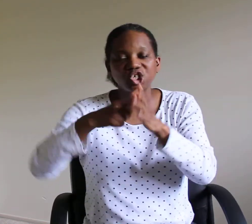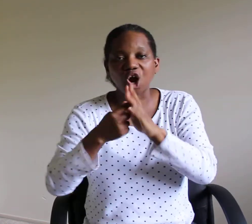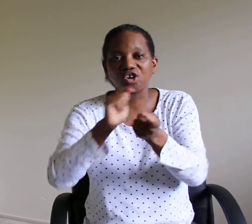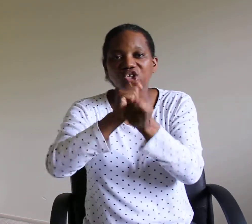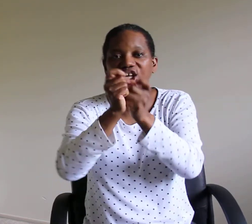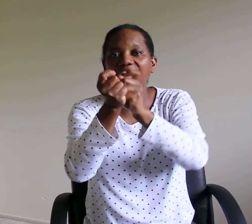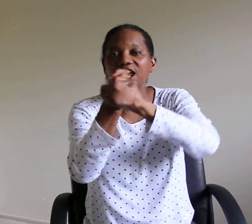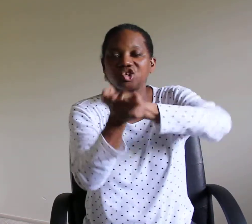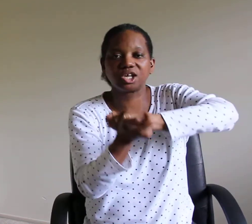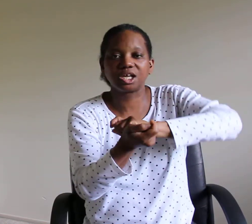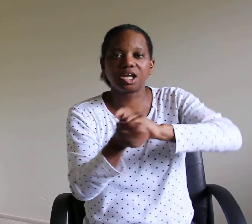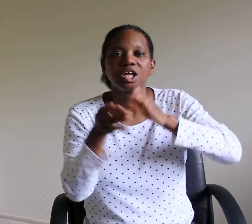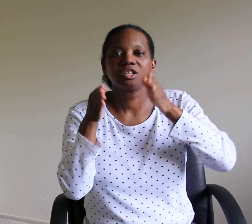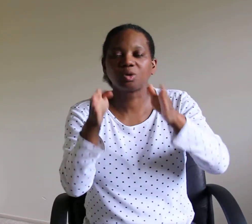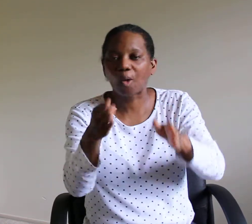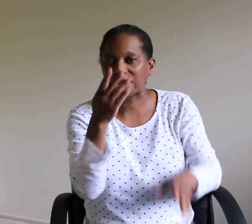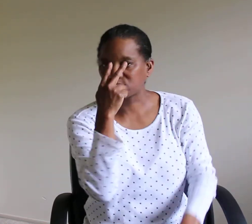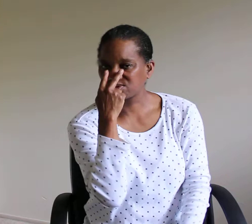start changing the way you